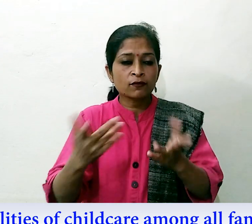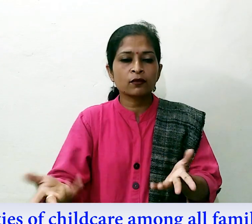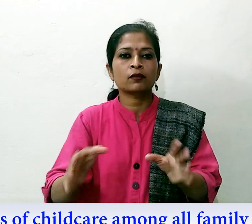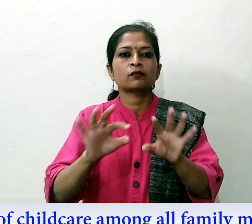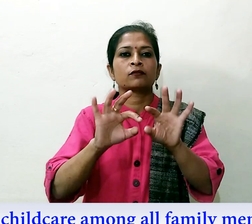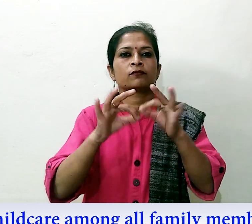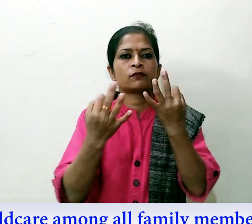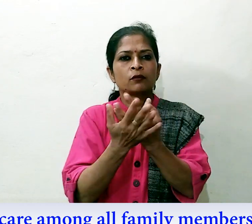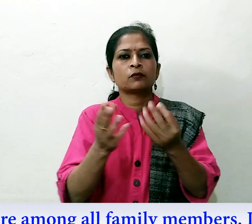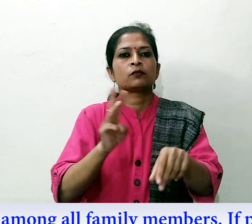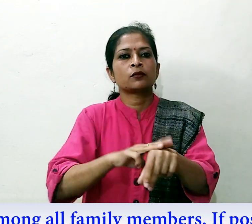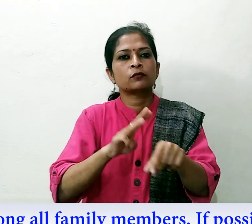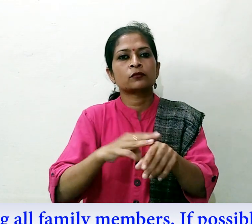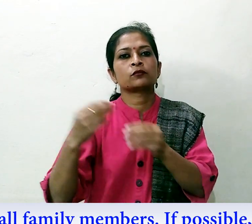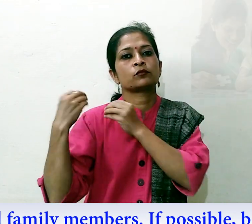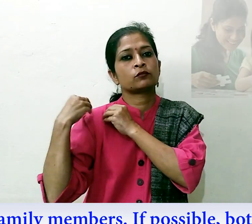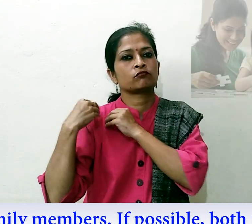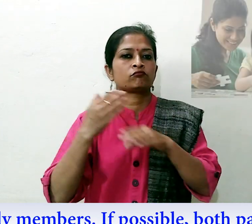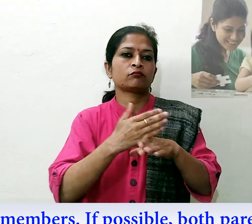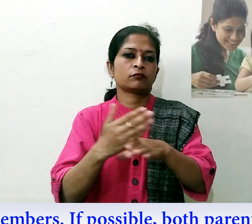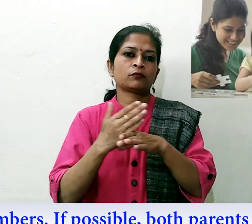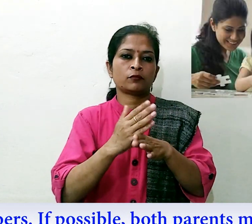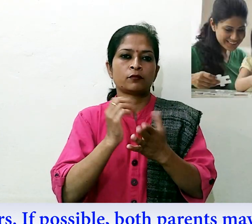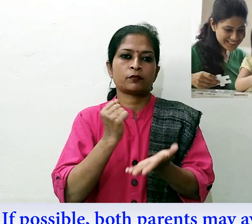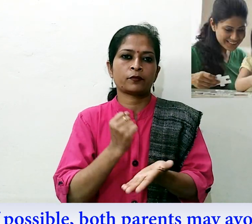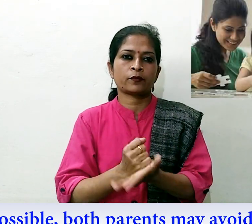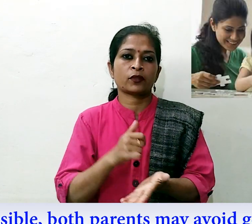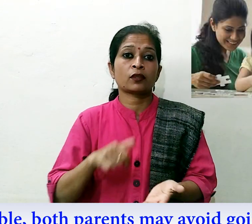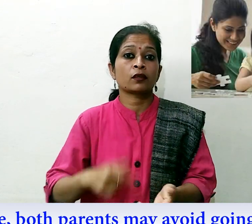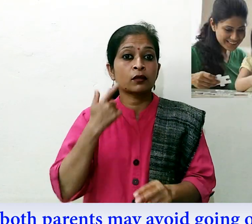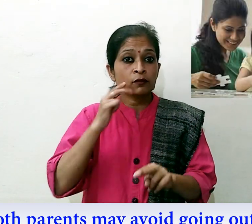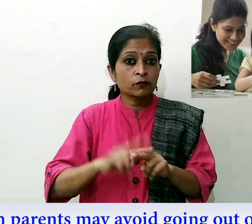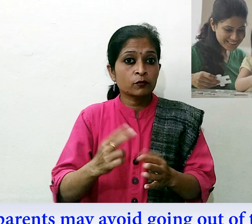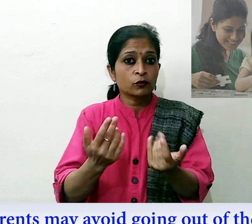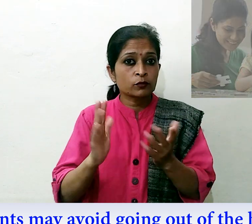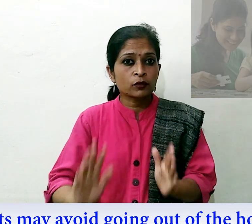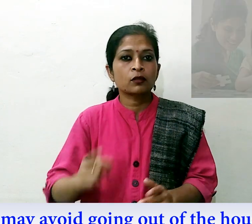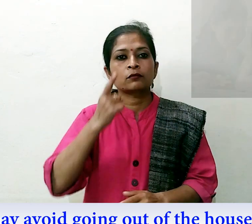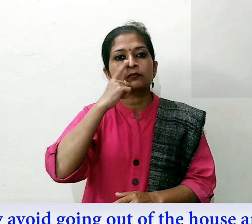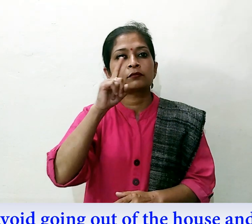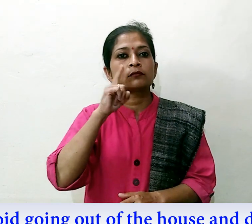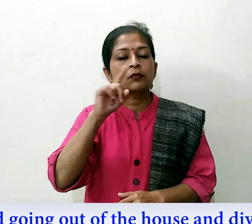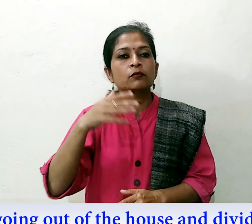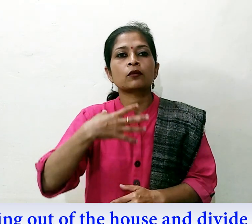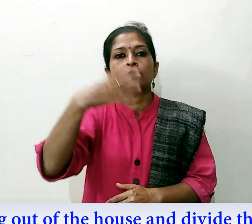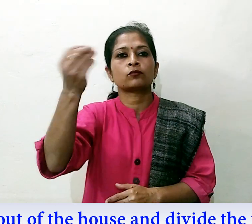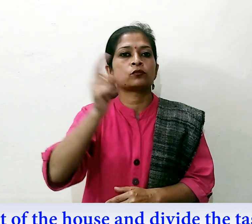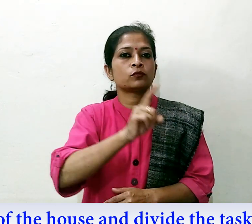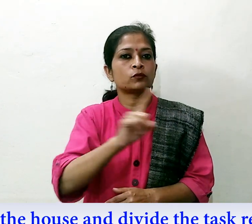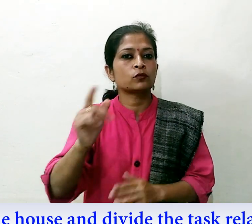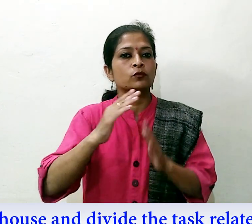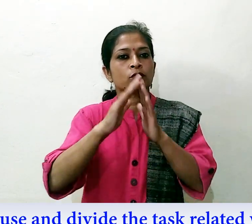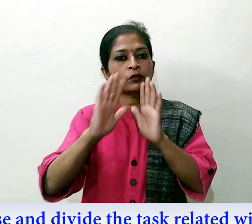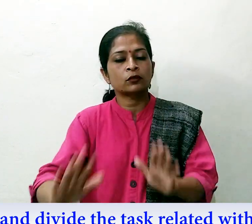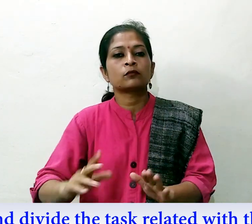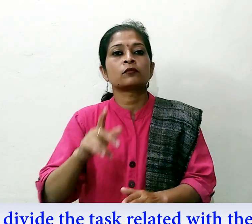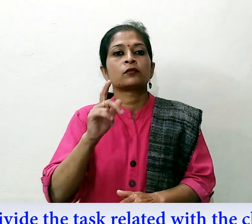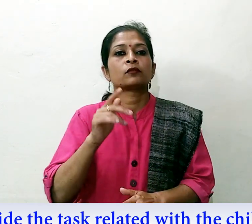members. If possible, both parents may avoid going out of the house and divide the task related with the child. In